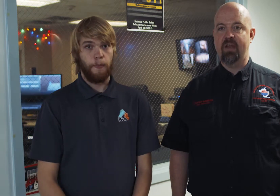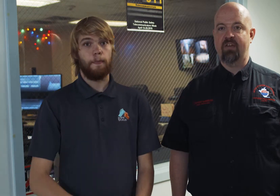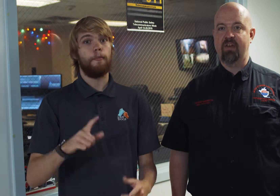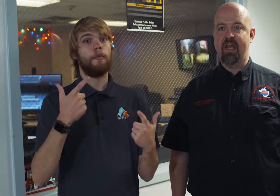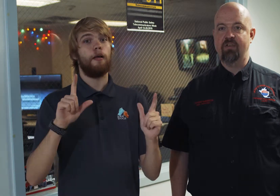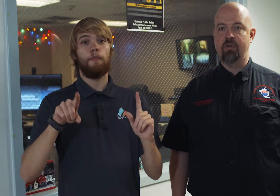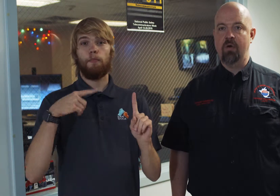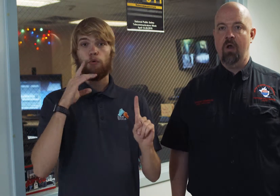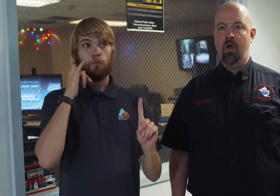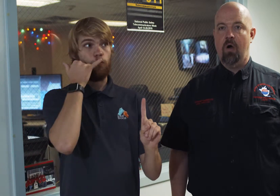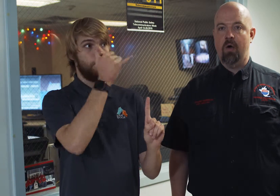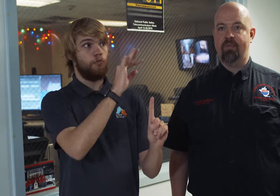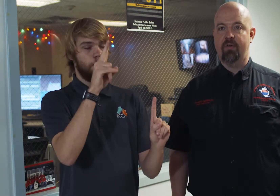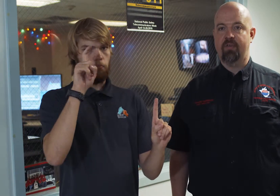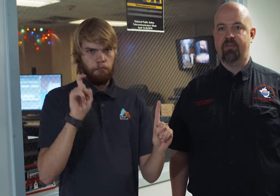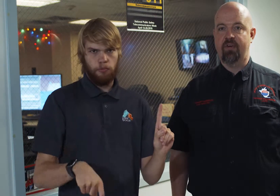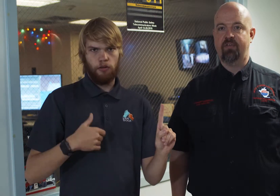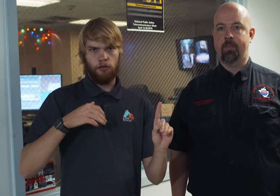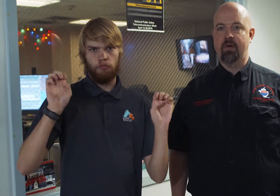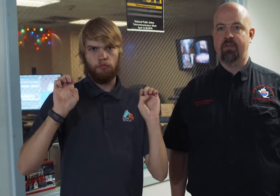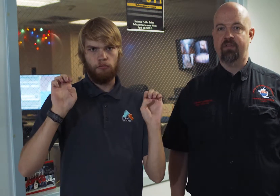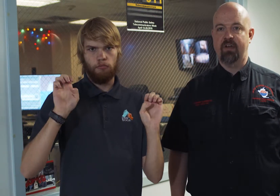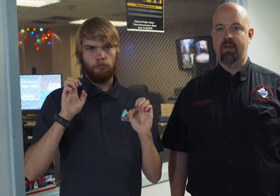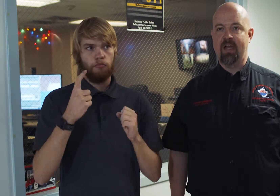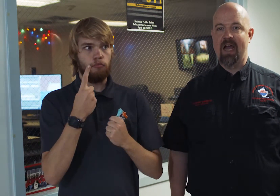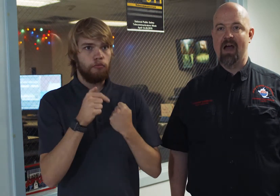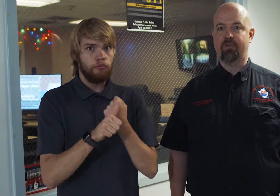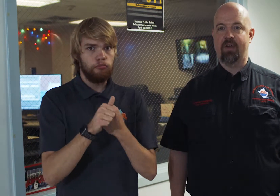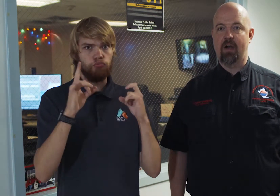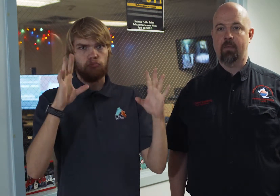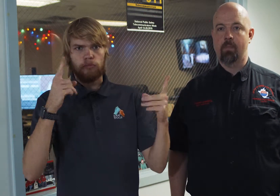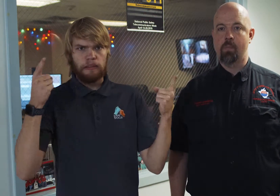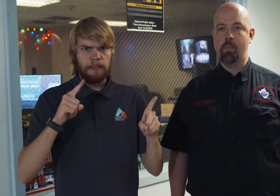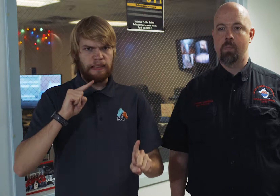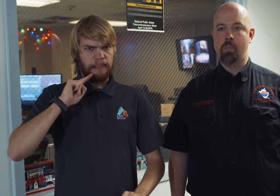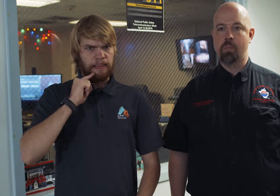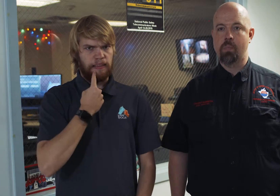in danger or if there's a serious emergency like a house fire.